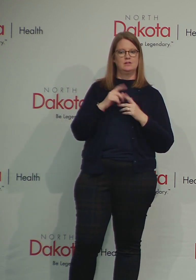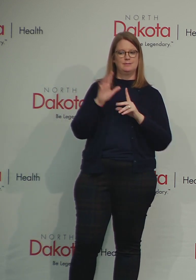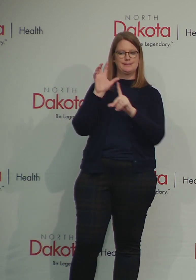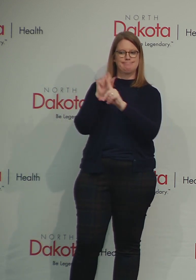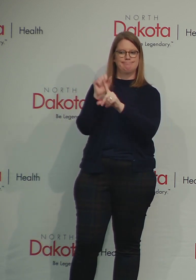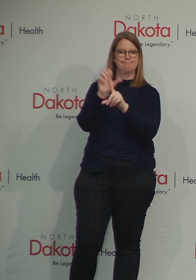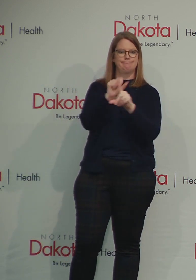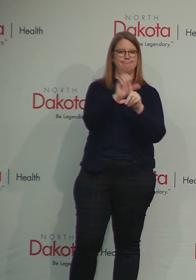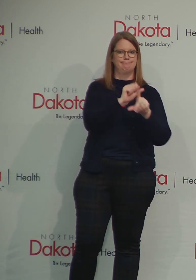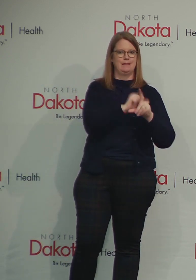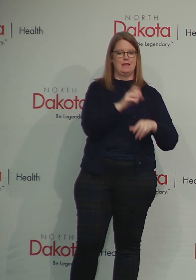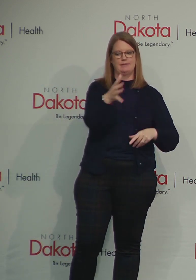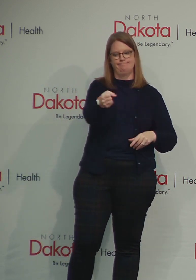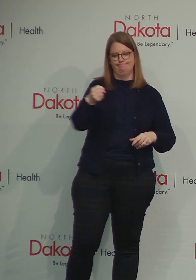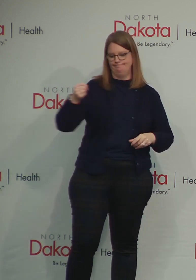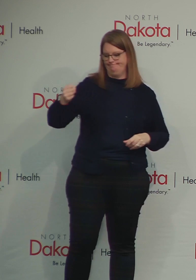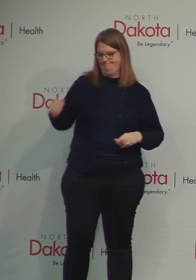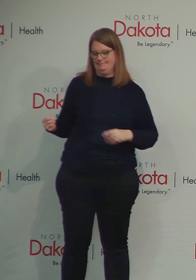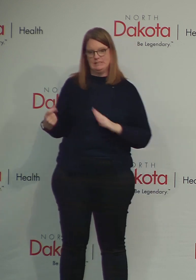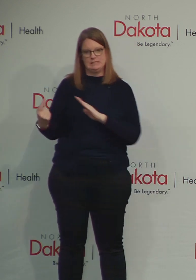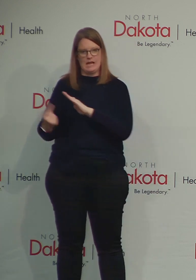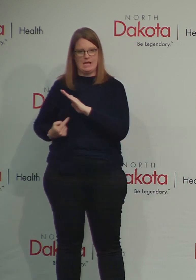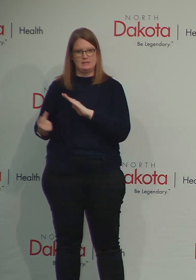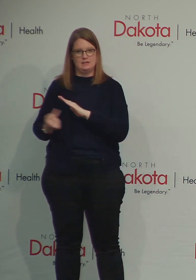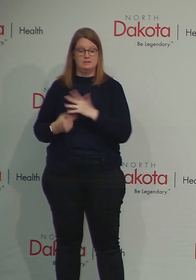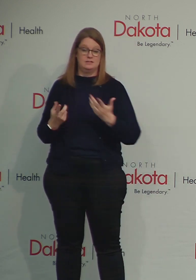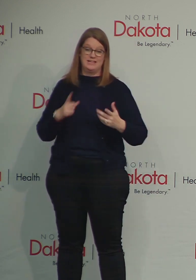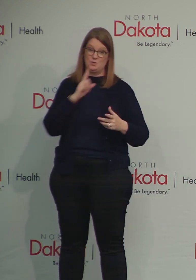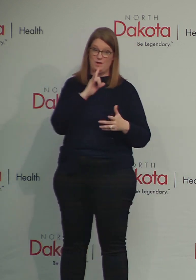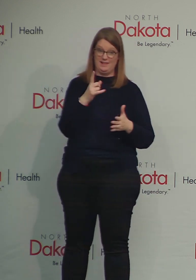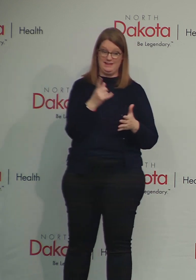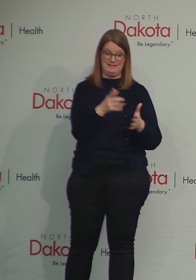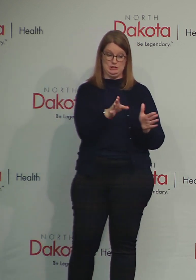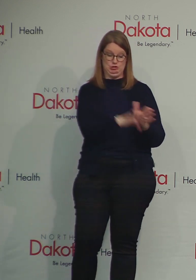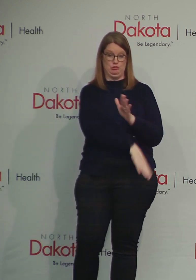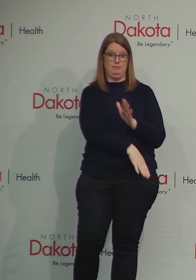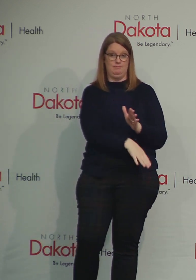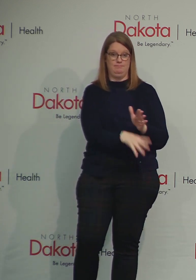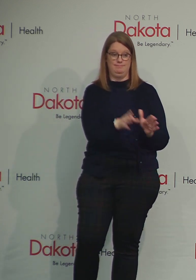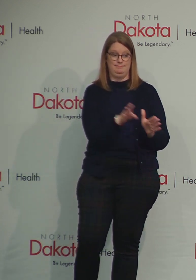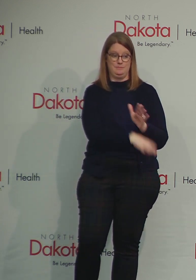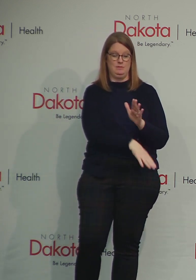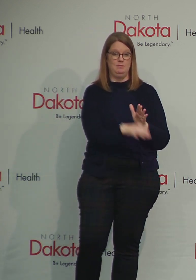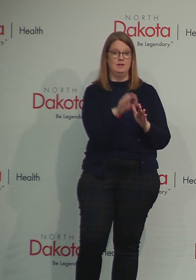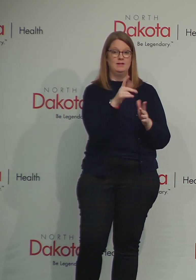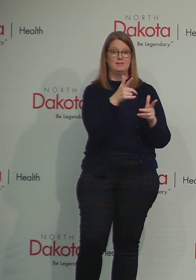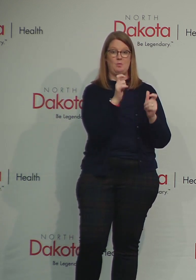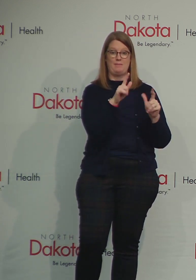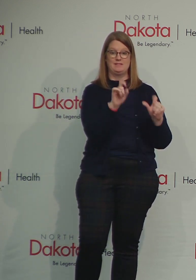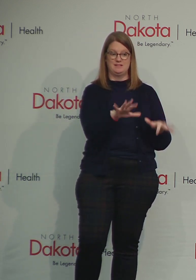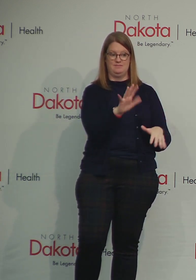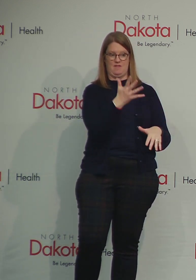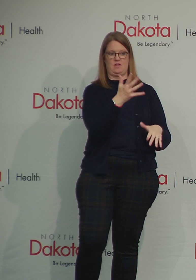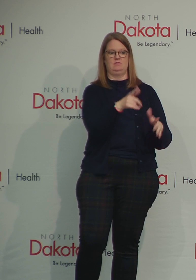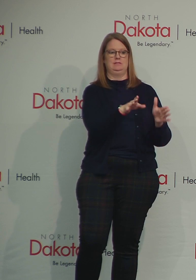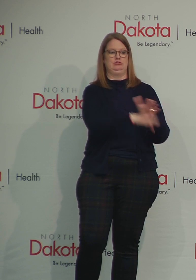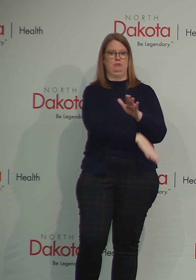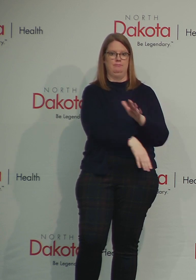and getting them out of the system. And so, and again, with this cost differential, you could test